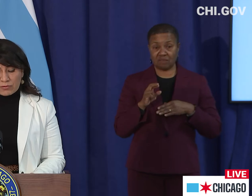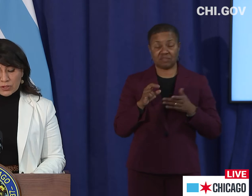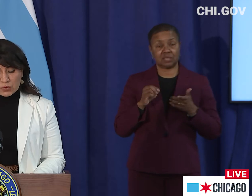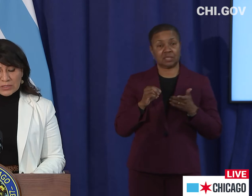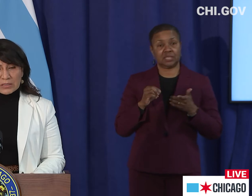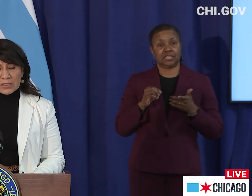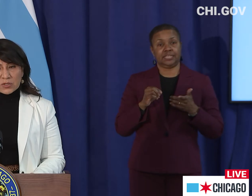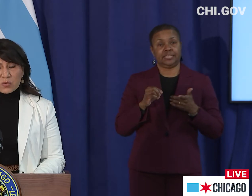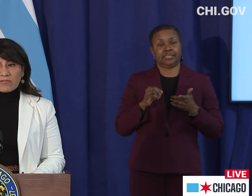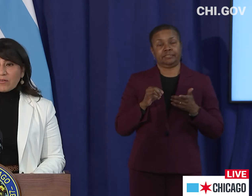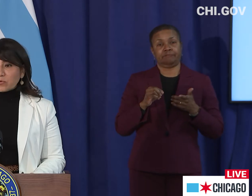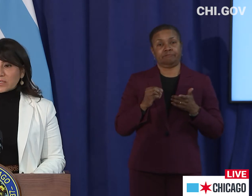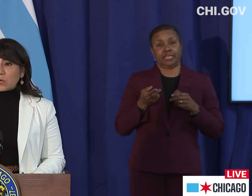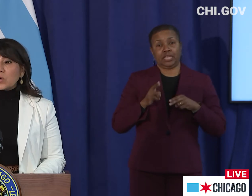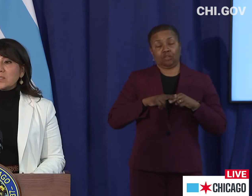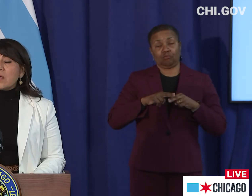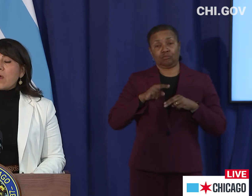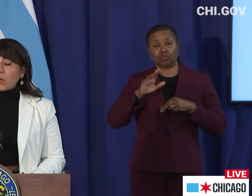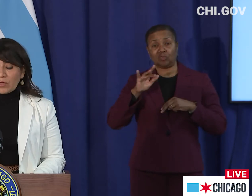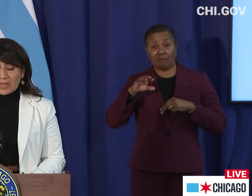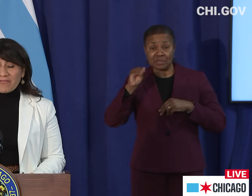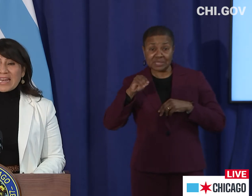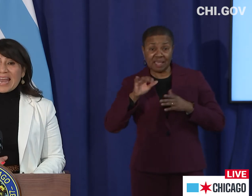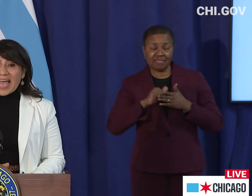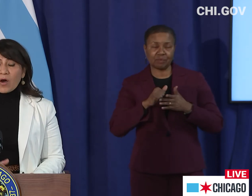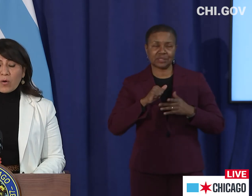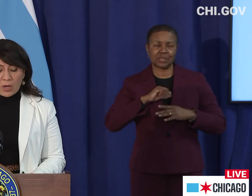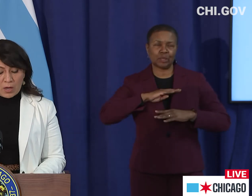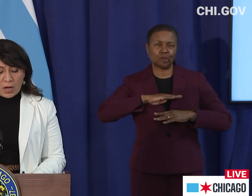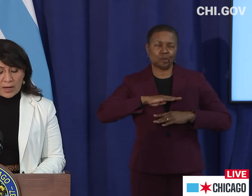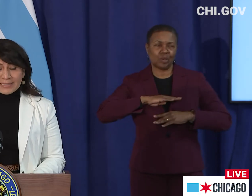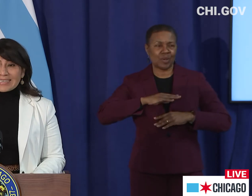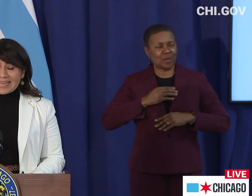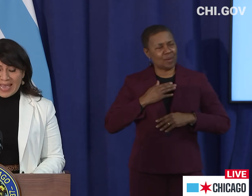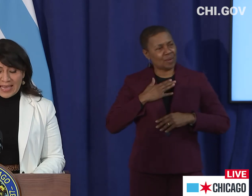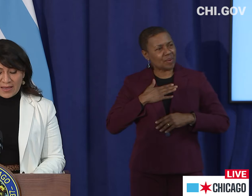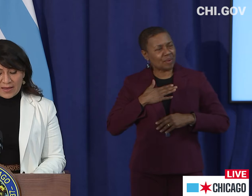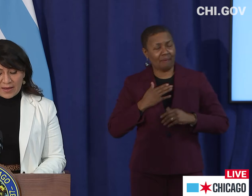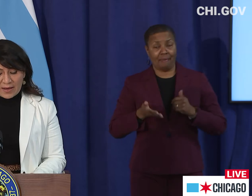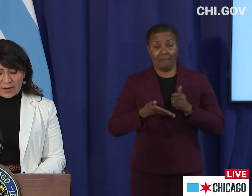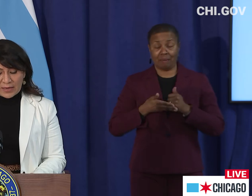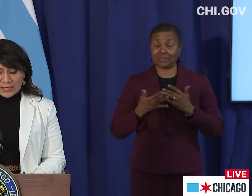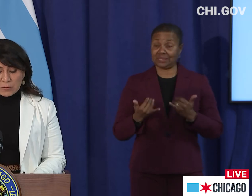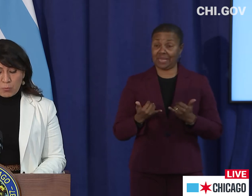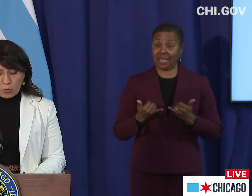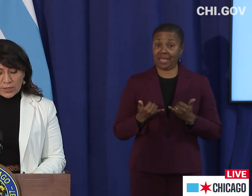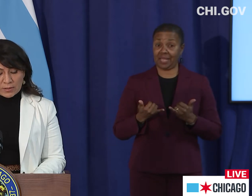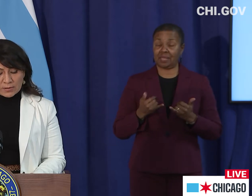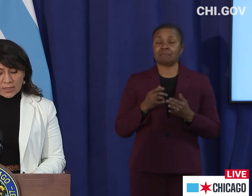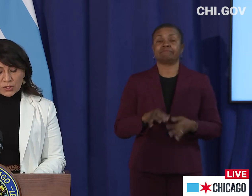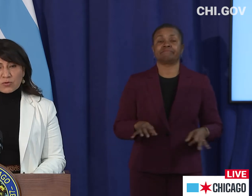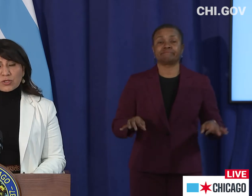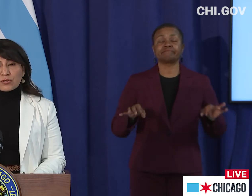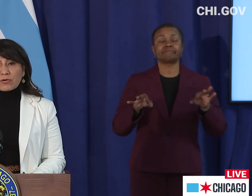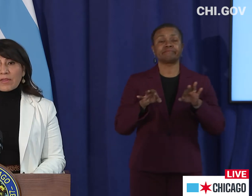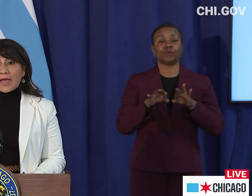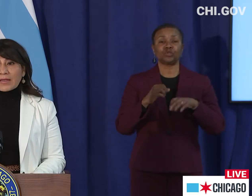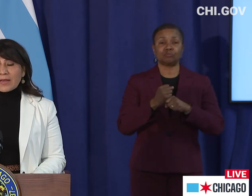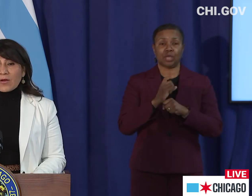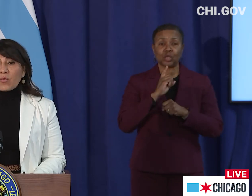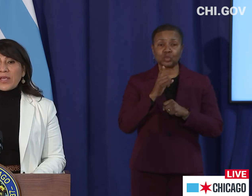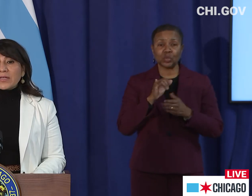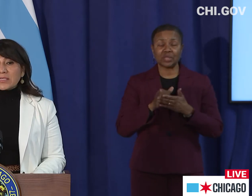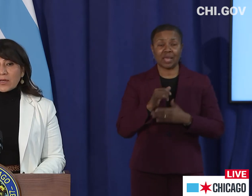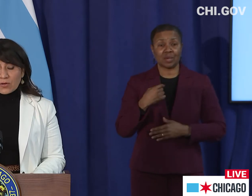the lever just recently to 25% was a relief. And now, today, it's important to ensure